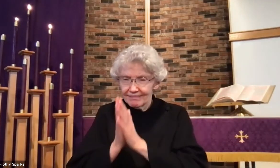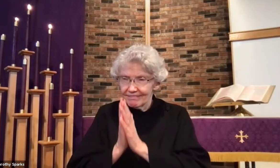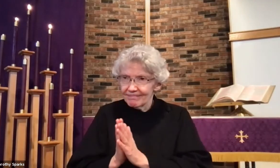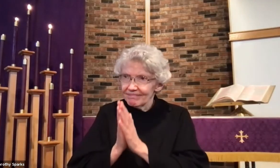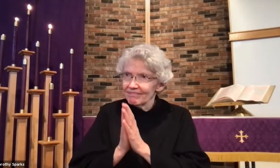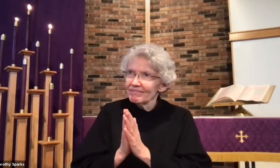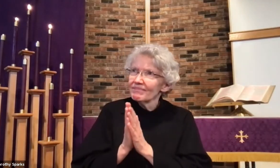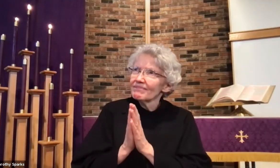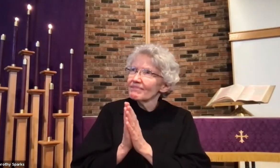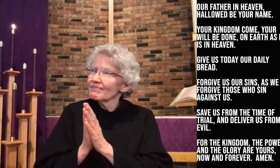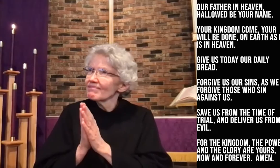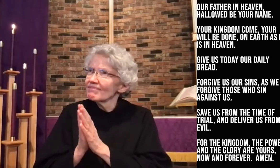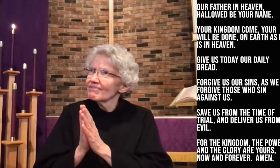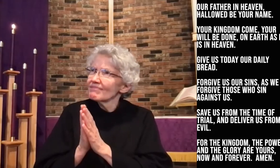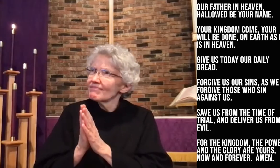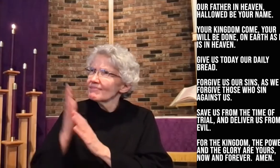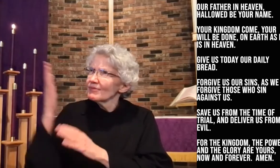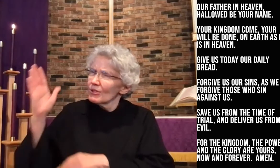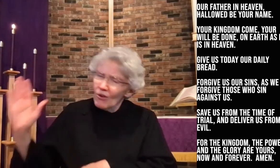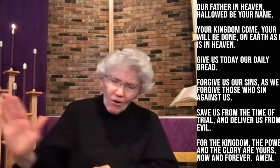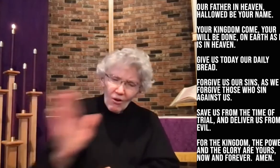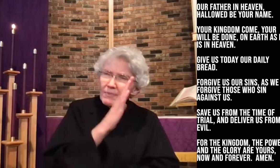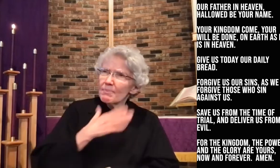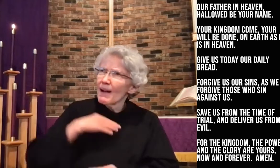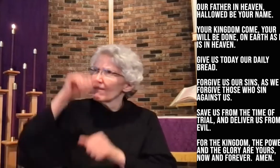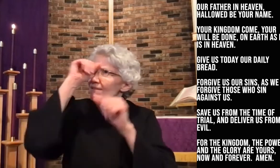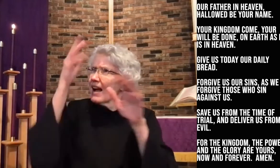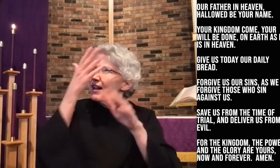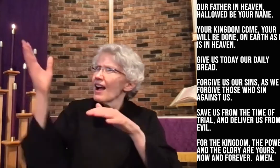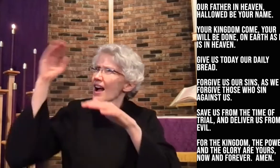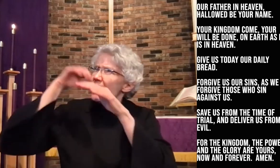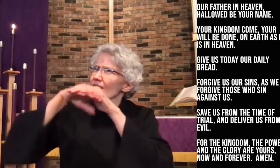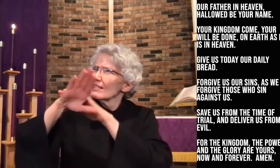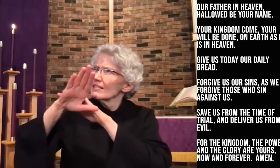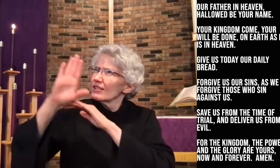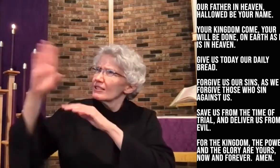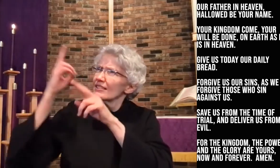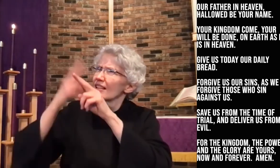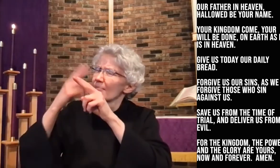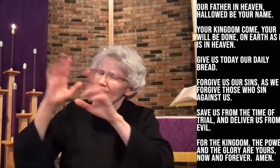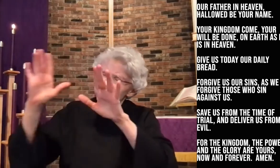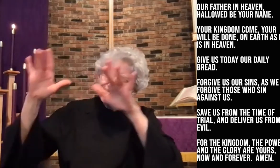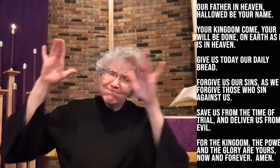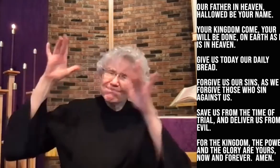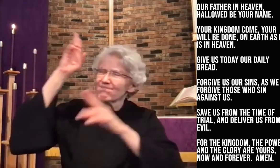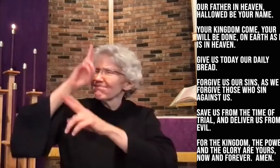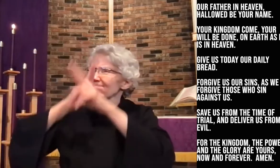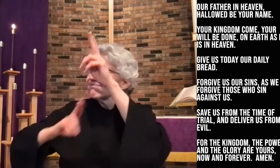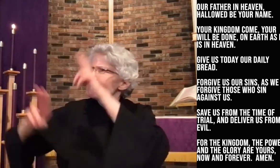And now the Lord's Prayer. We invite you to sign the Lord's Prayer with us. This will not be